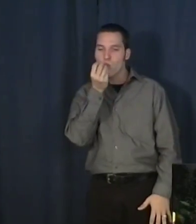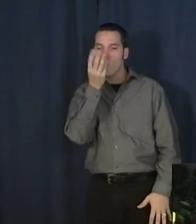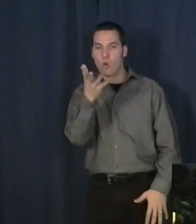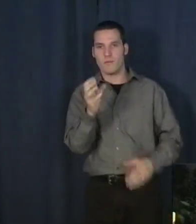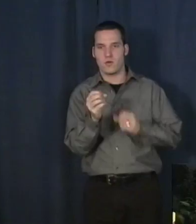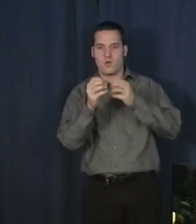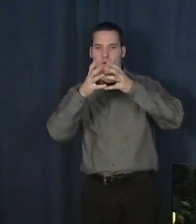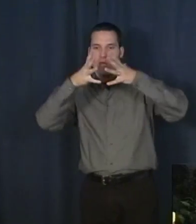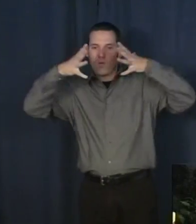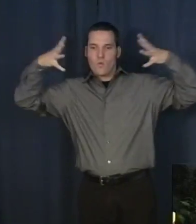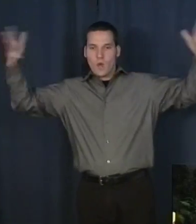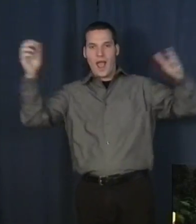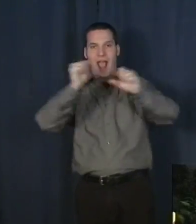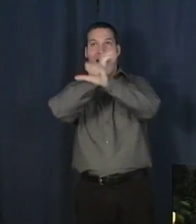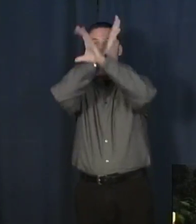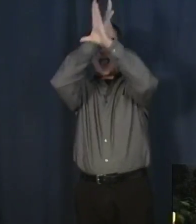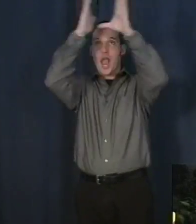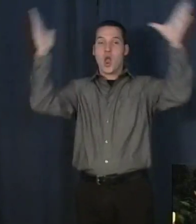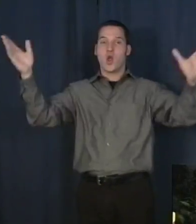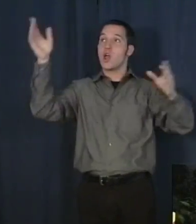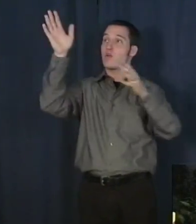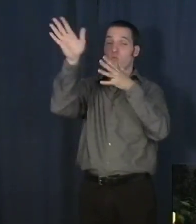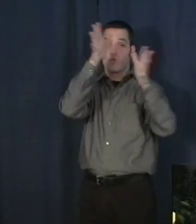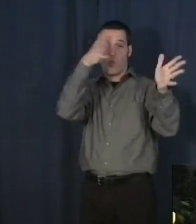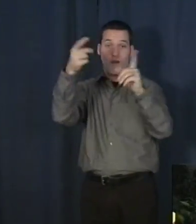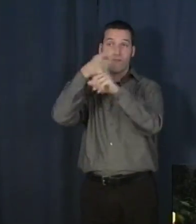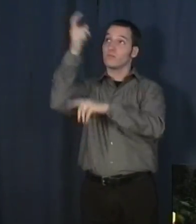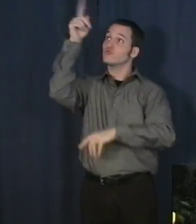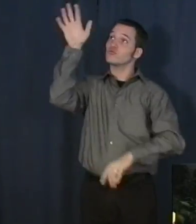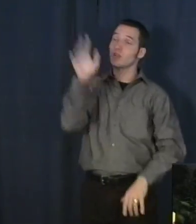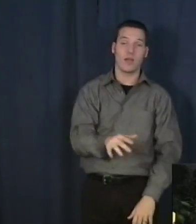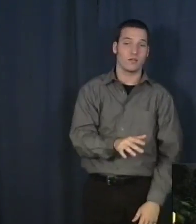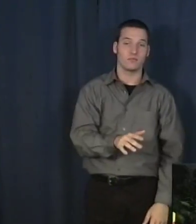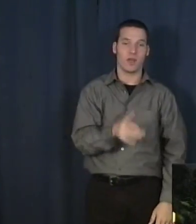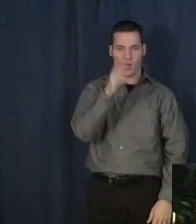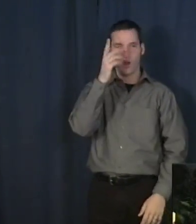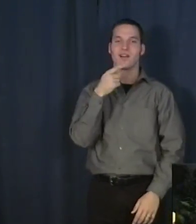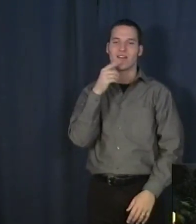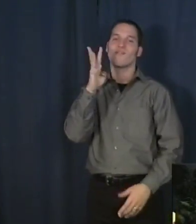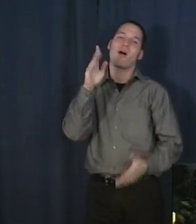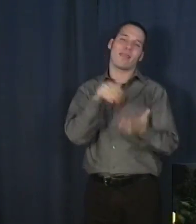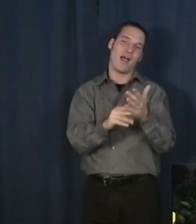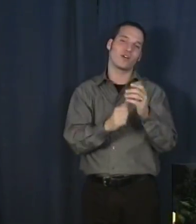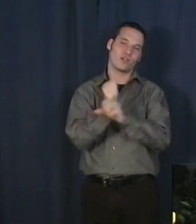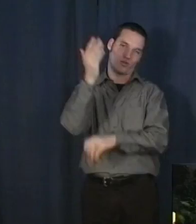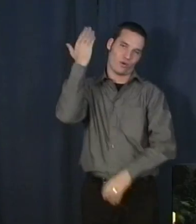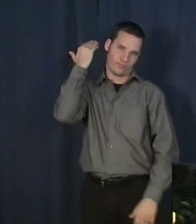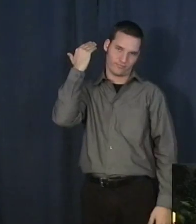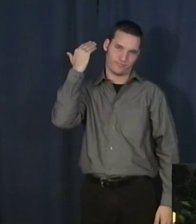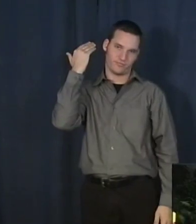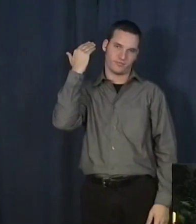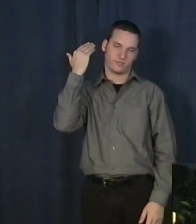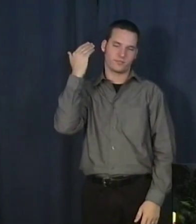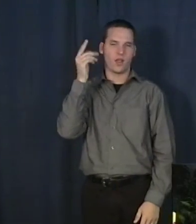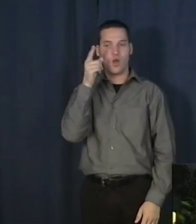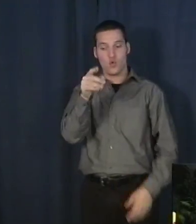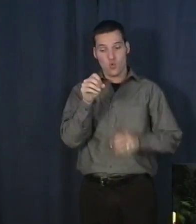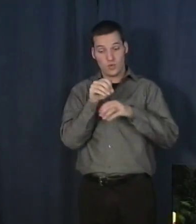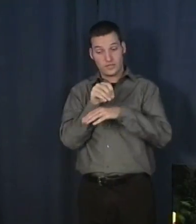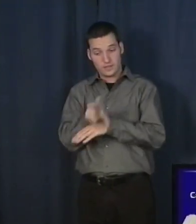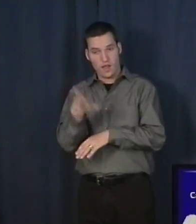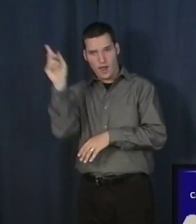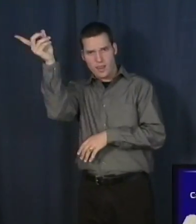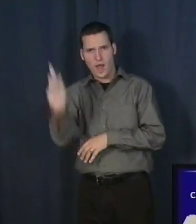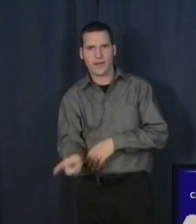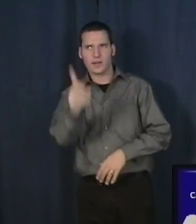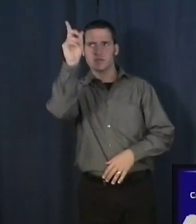it causes it to expand, the air, and the wind is from the sunlight. God said that 4,000 years ago. God said, canst thou